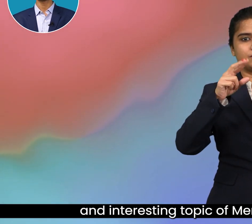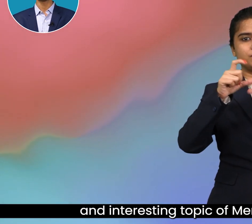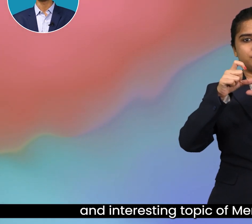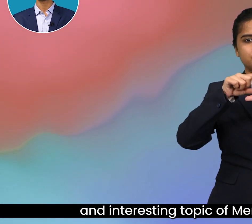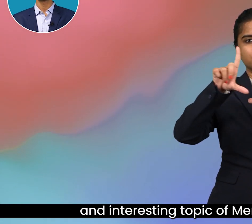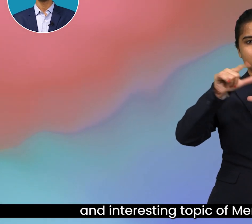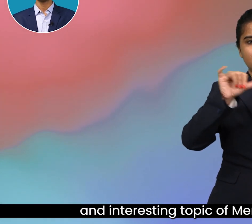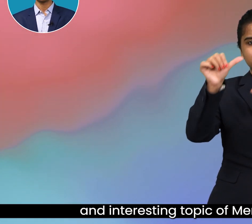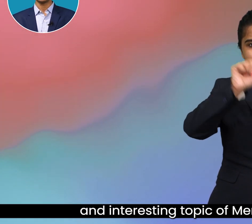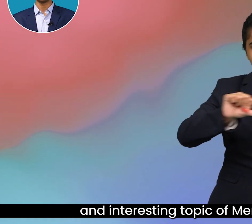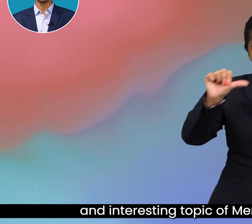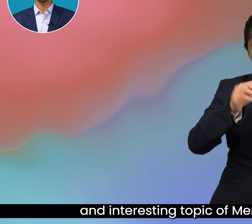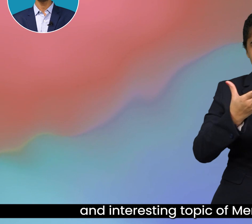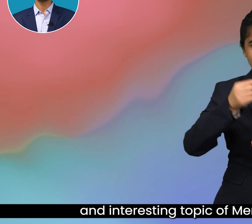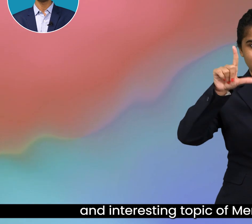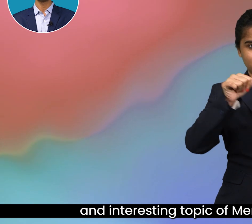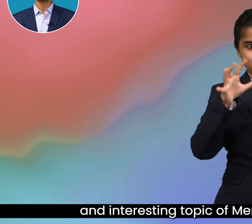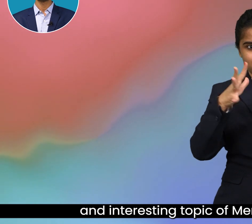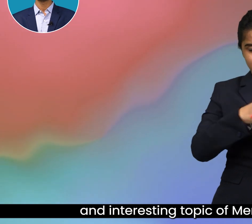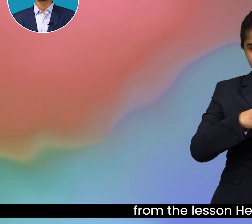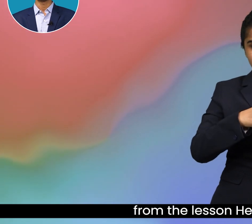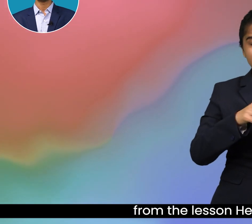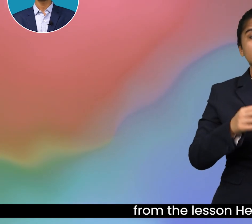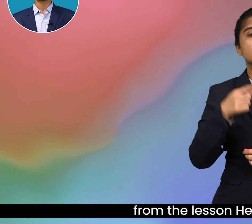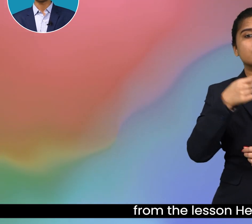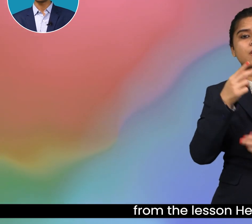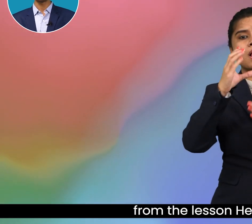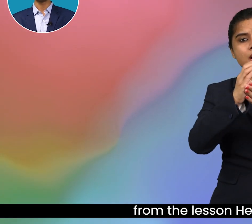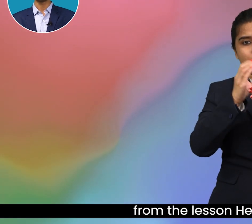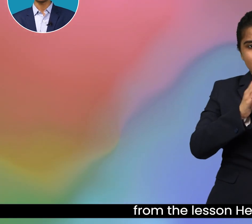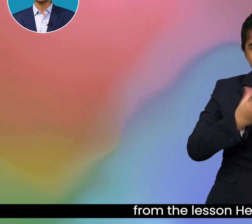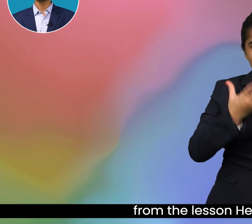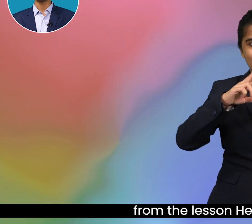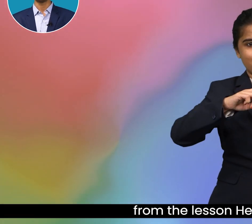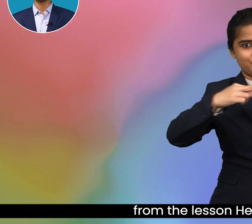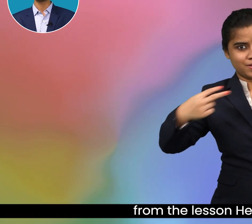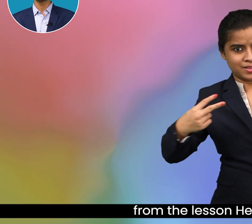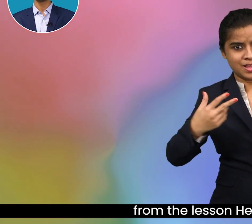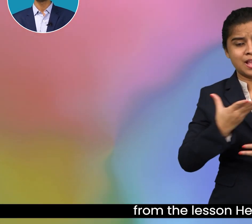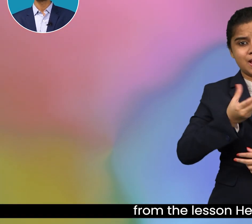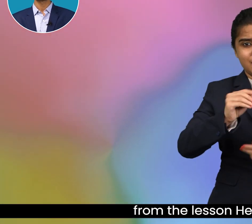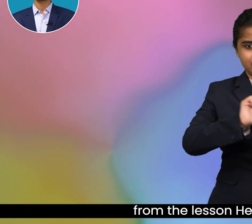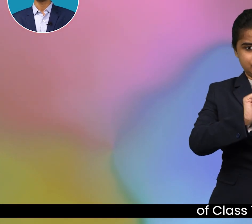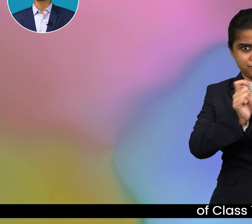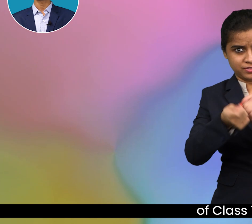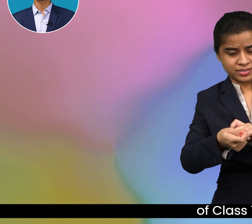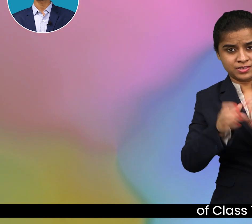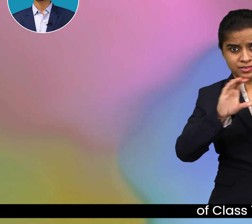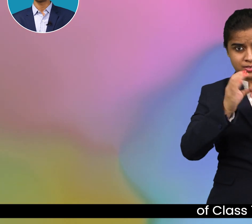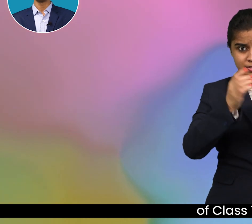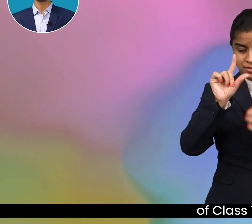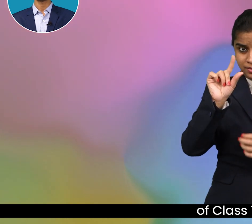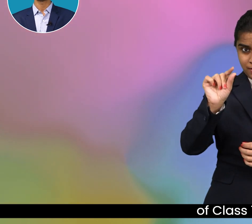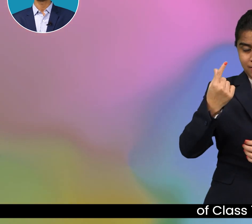Mendel's experiments and laws from the lesson Heredity and Evolution of Class